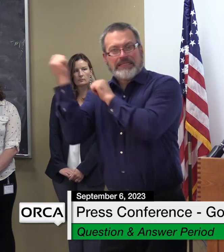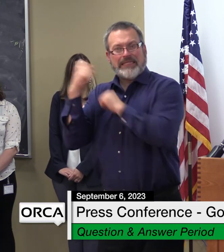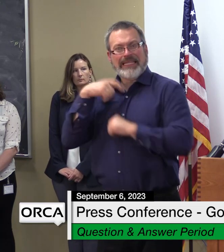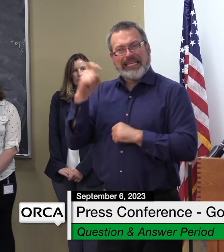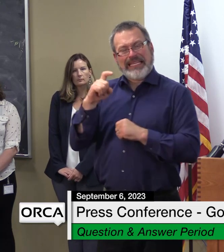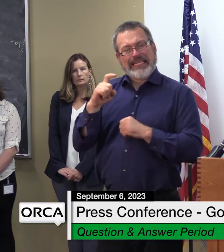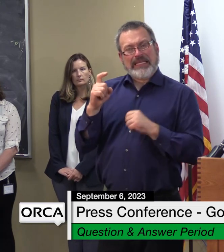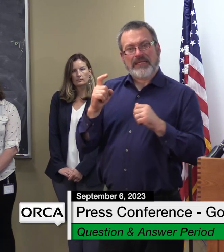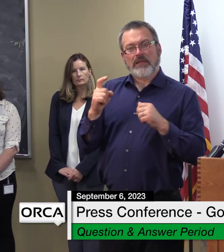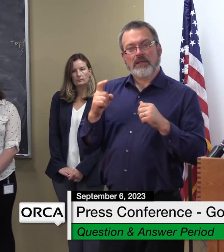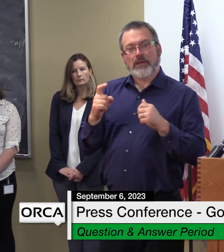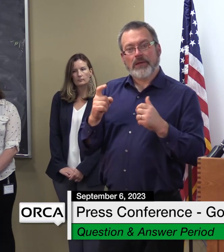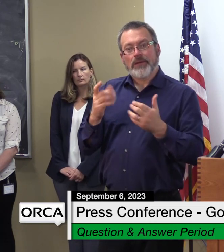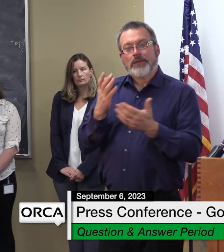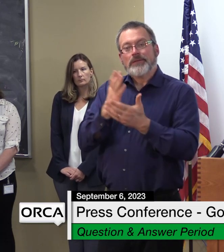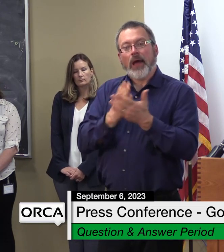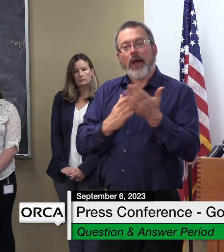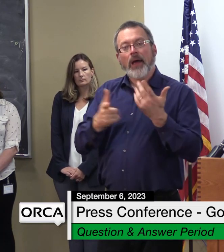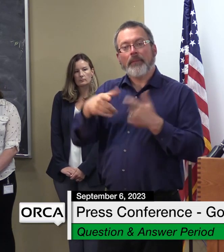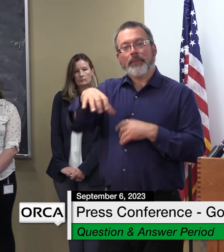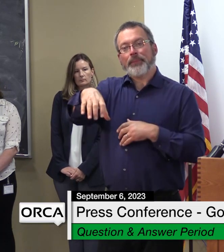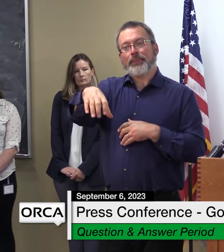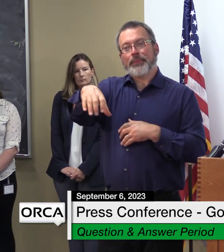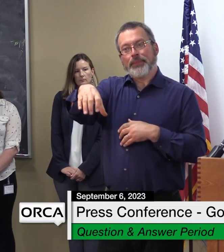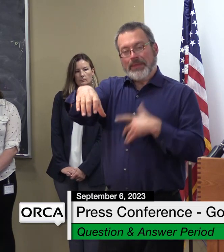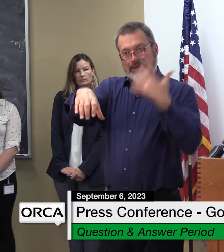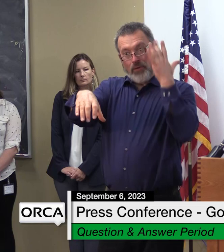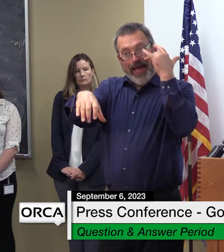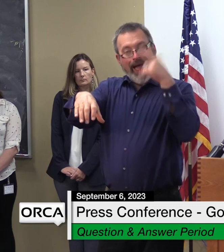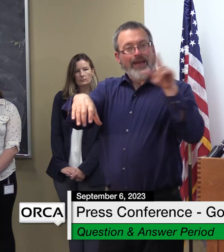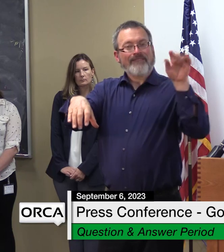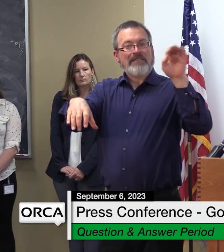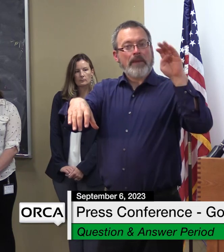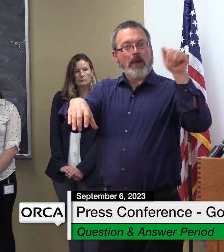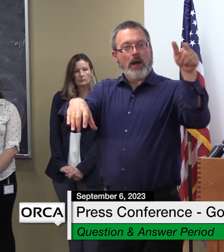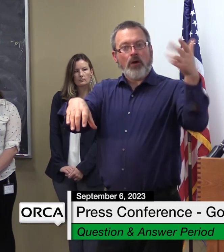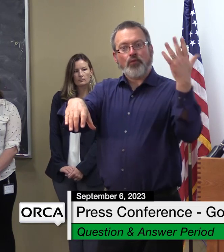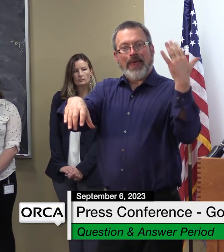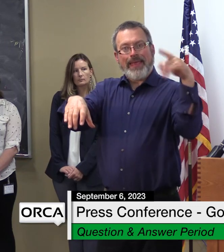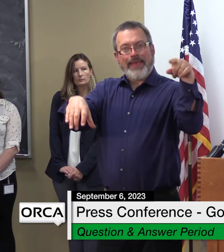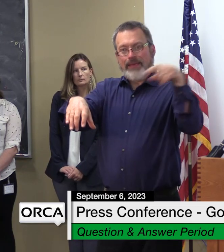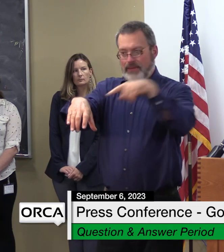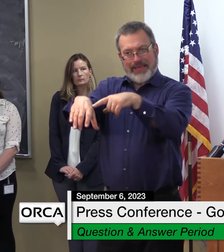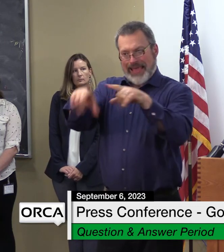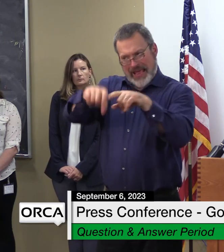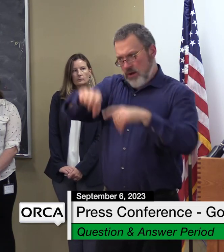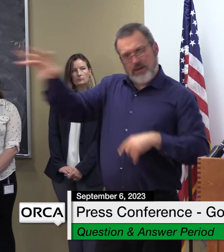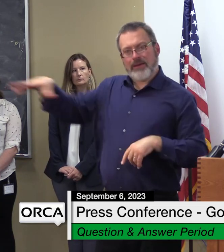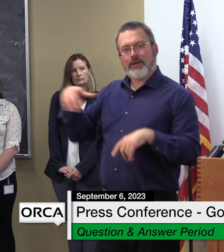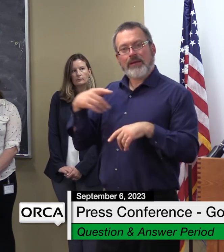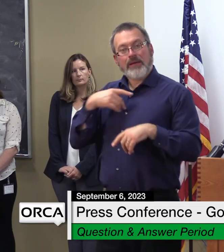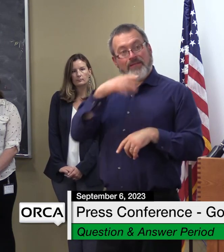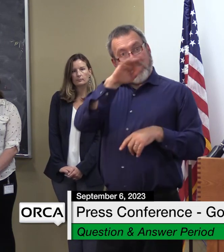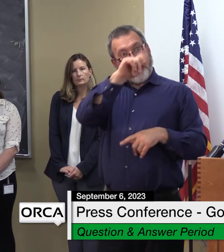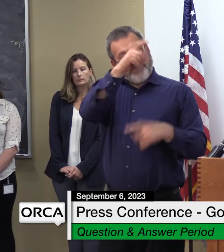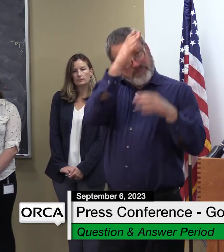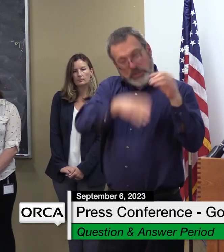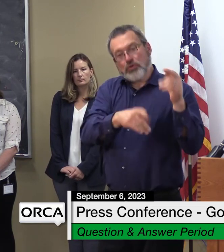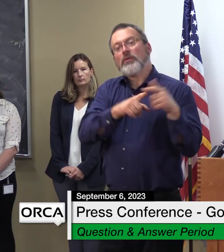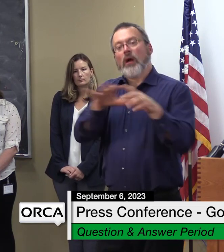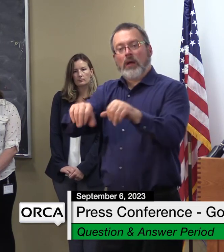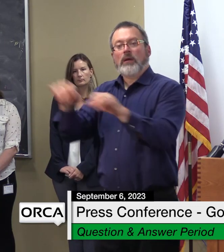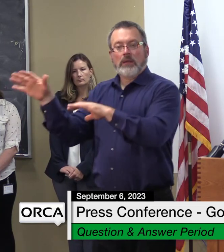Some are still in the FEMA process. We can't move them, or we can possibly move them. We're hoping to move